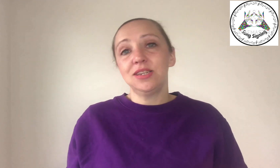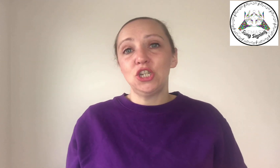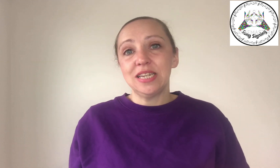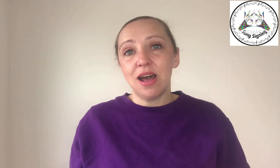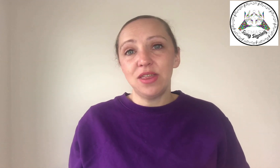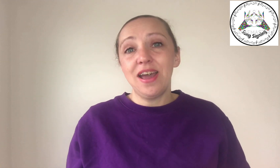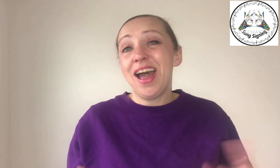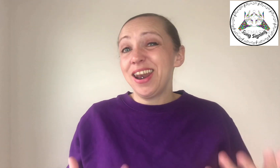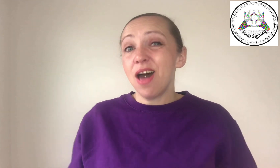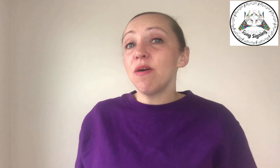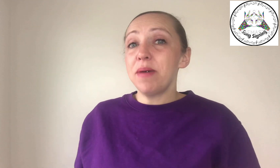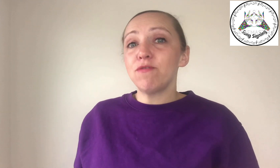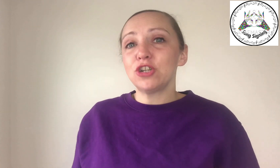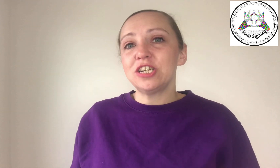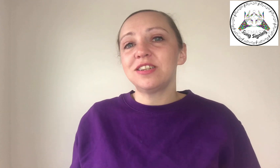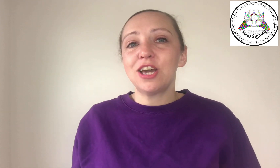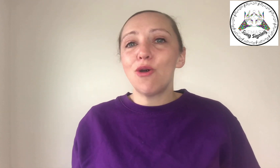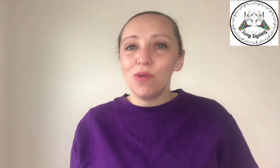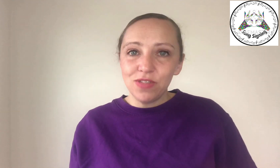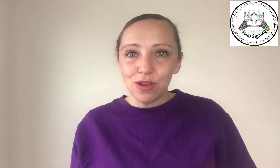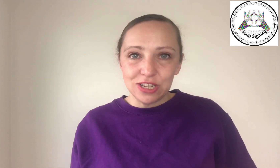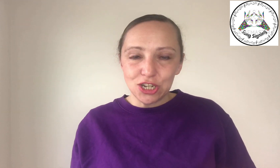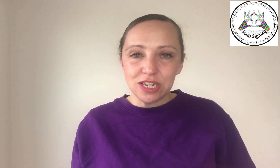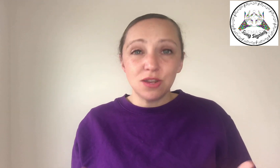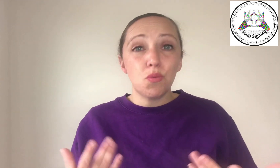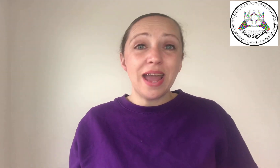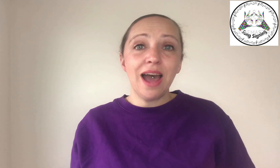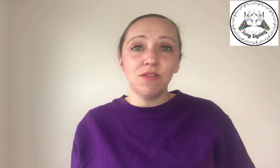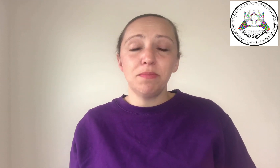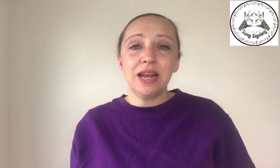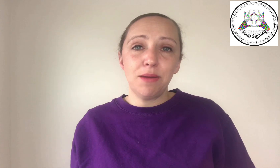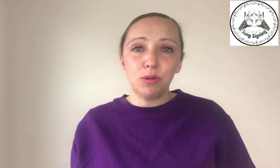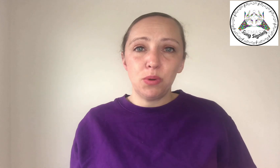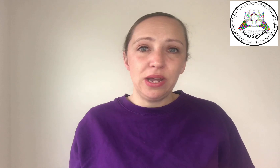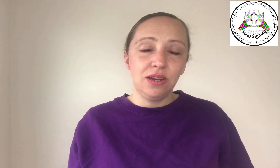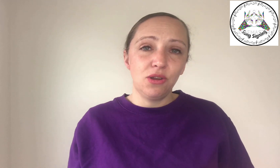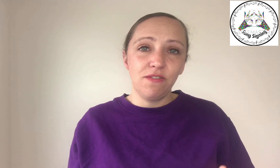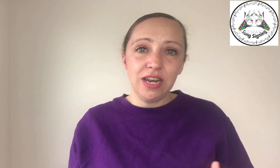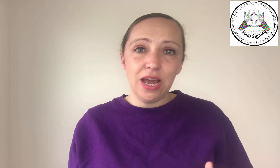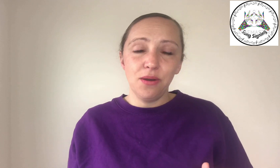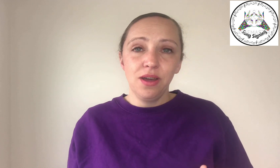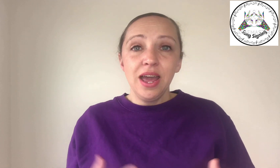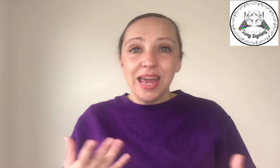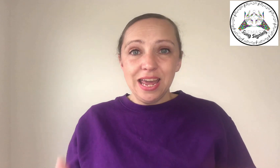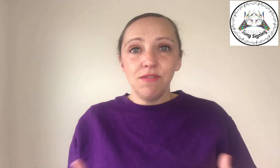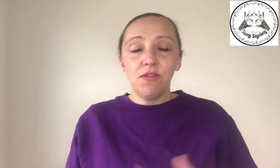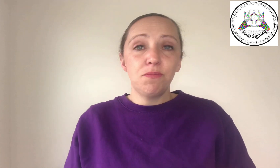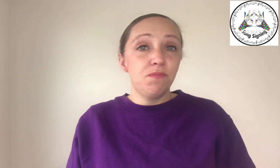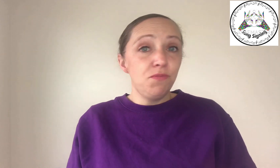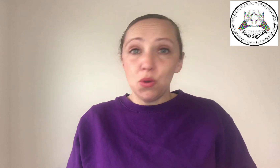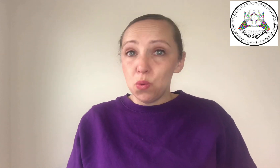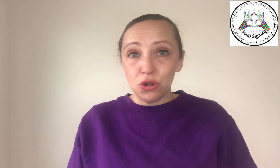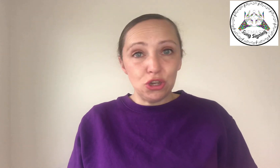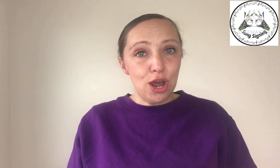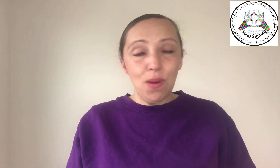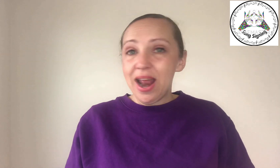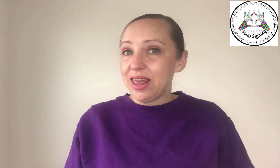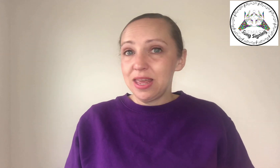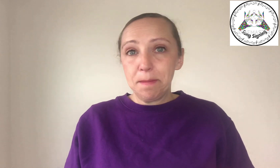dishes out there and other beverages to go with those dishes that we haven't been able to put in on the video. If you want to know anything